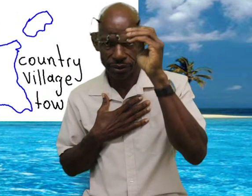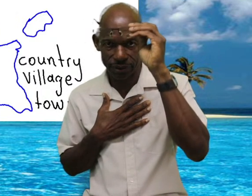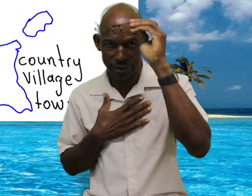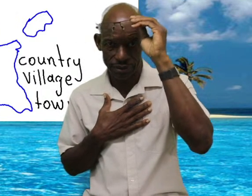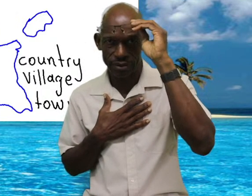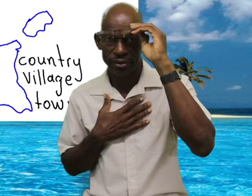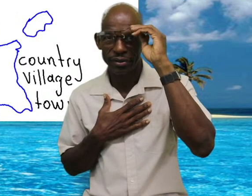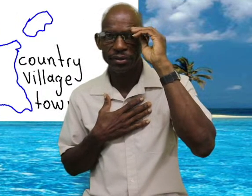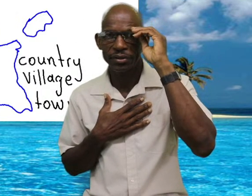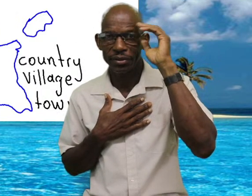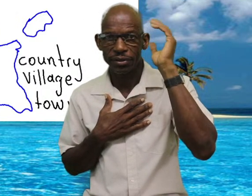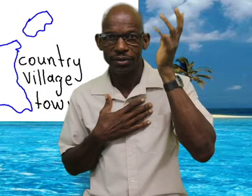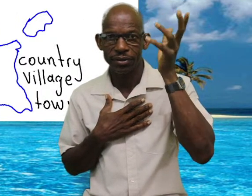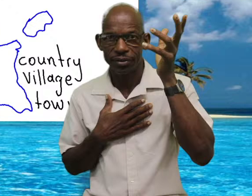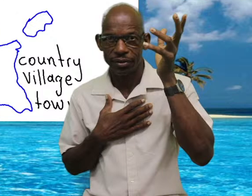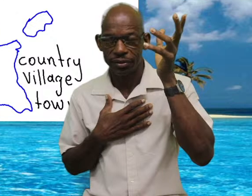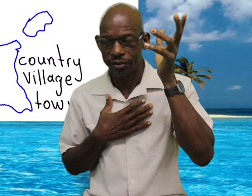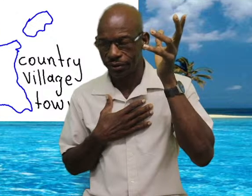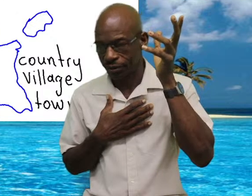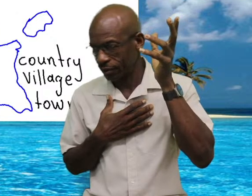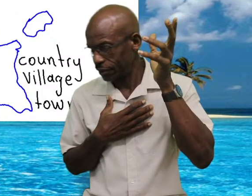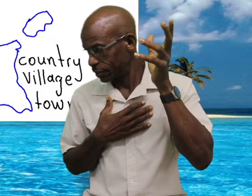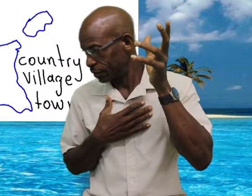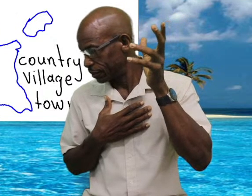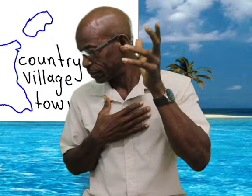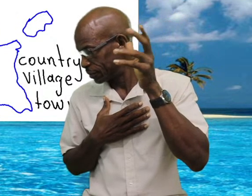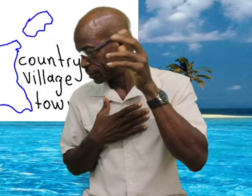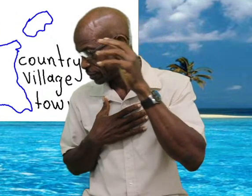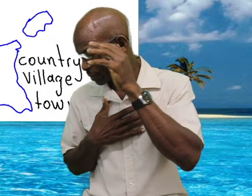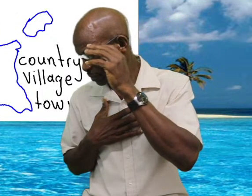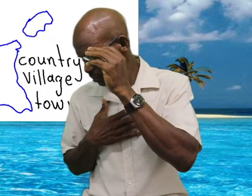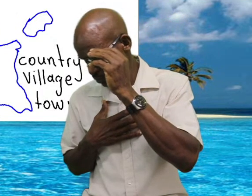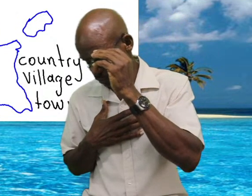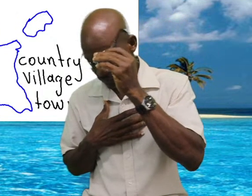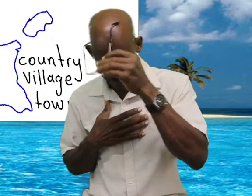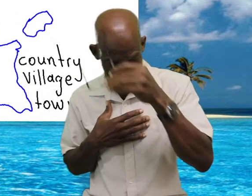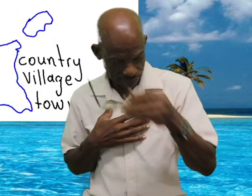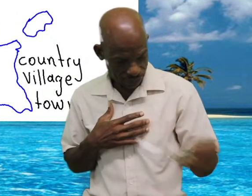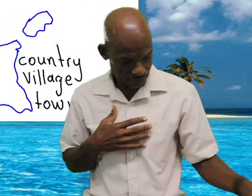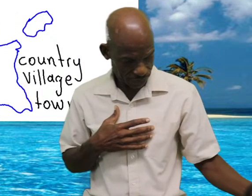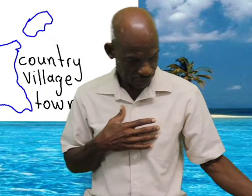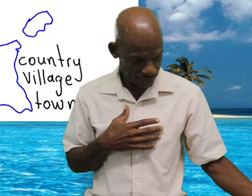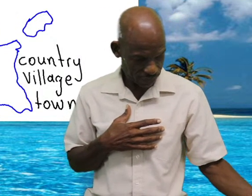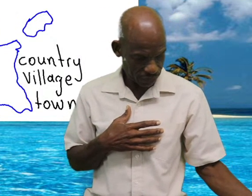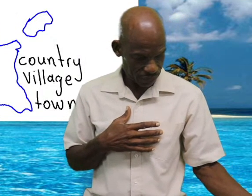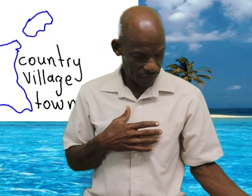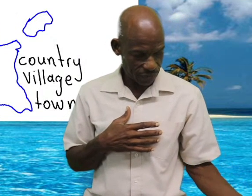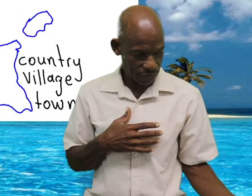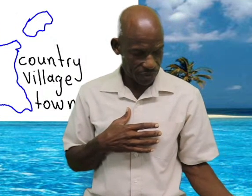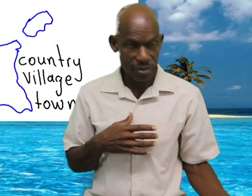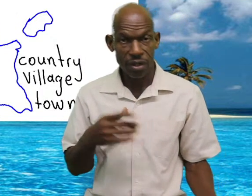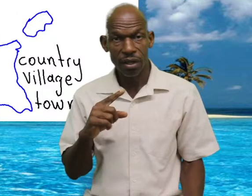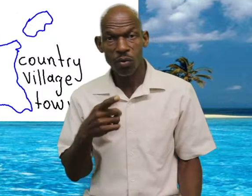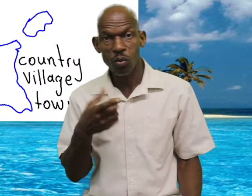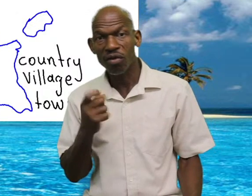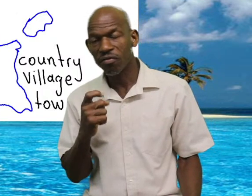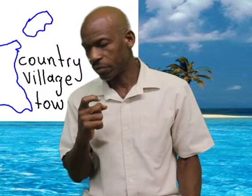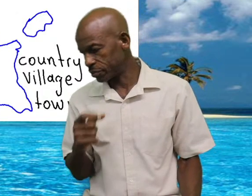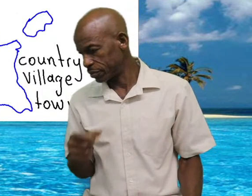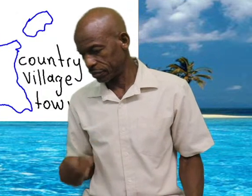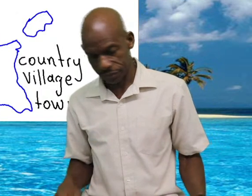something, now they own it. If they bought something, as I show in the picture